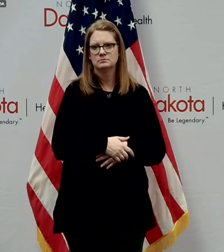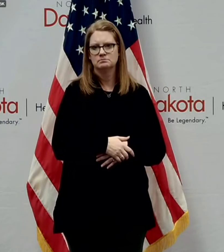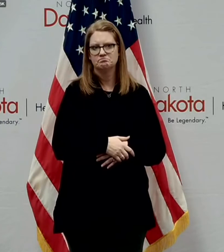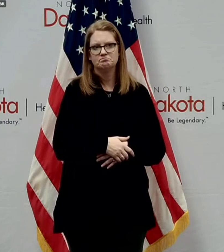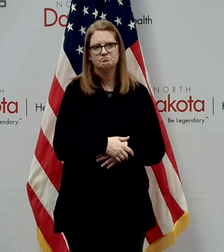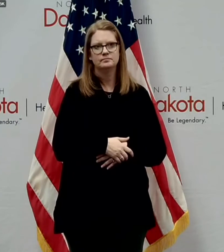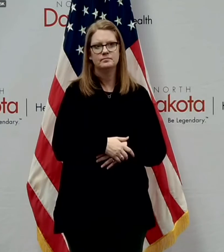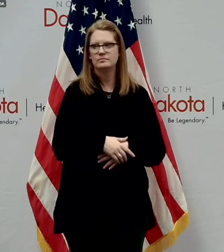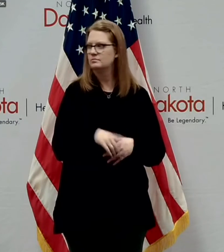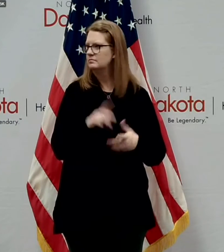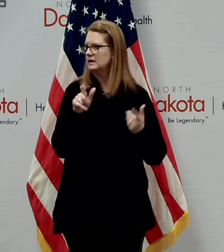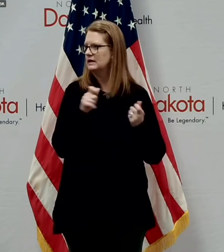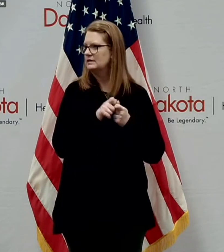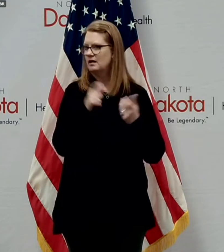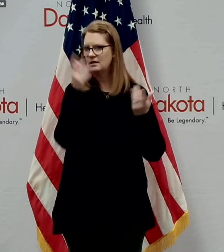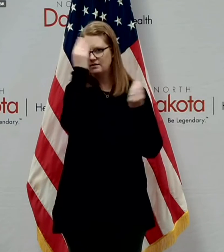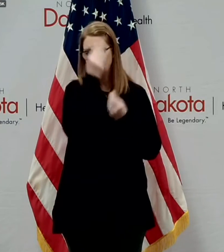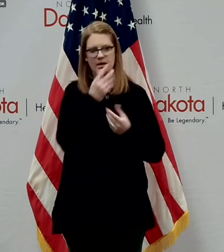exact info.